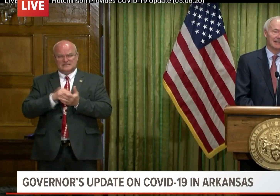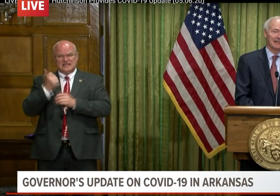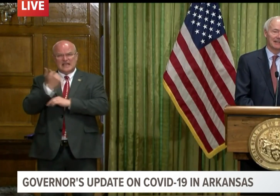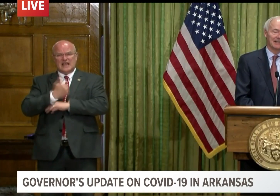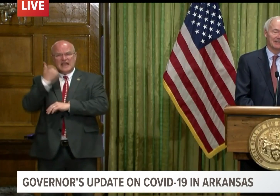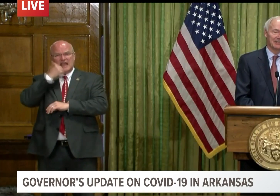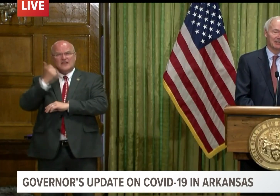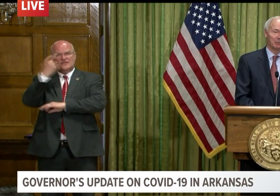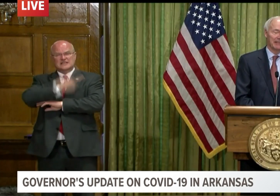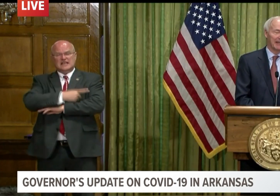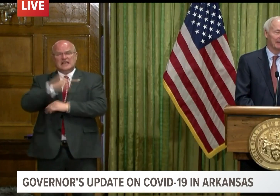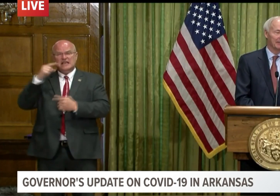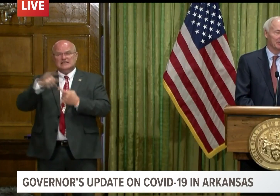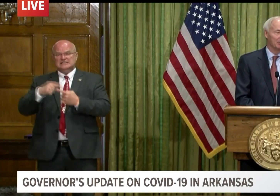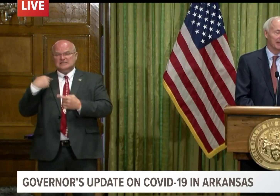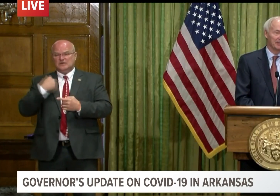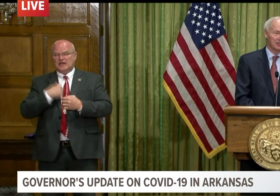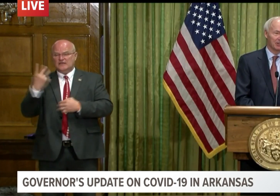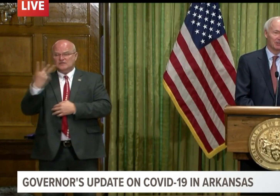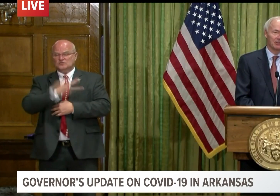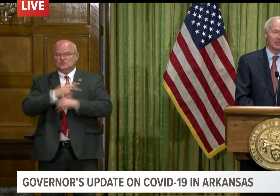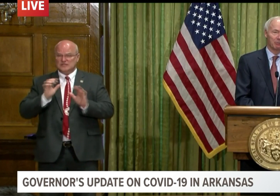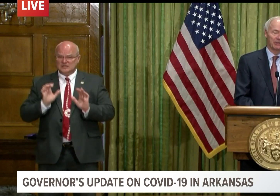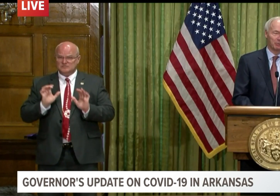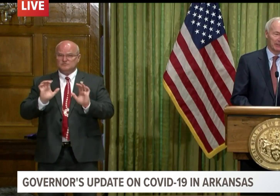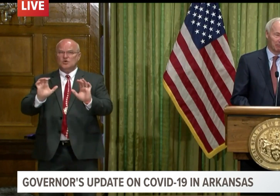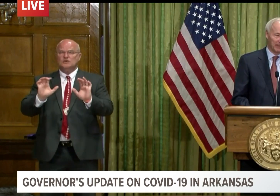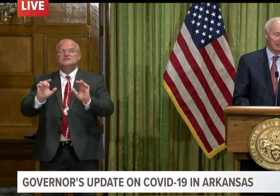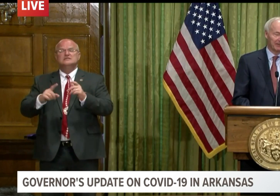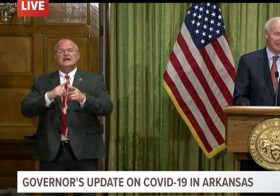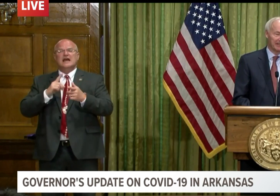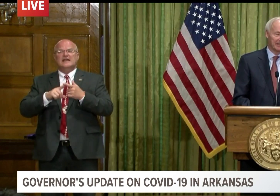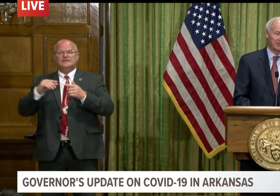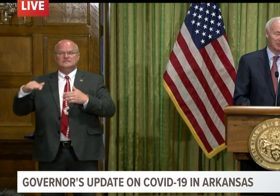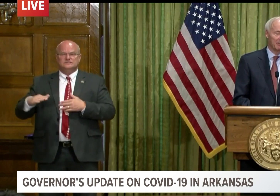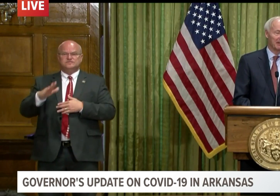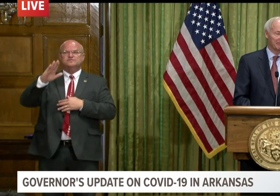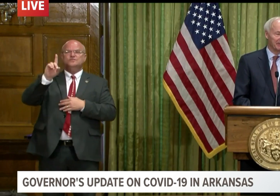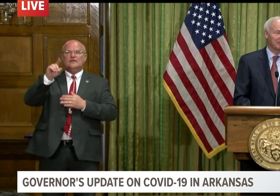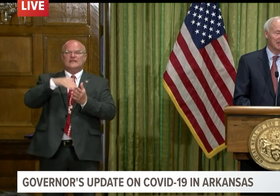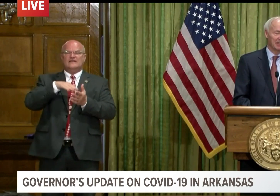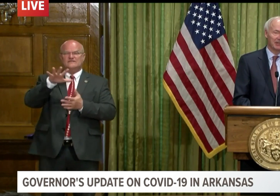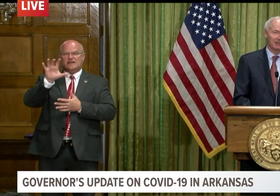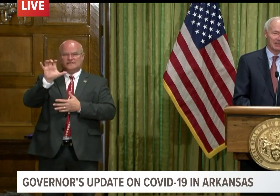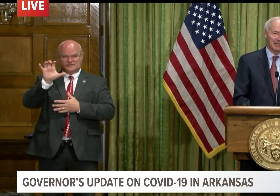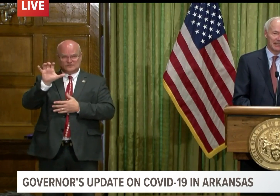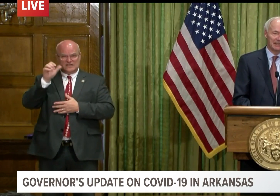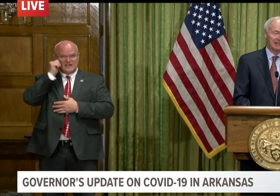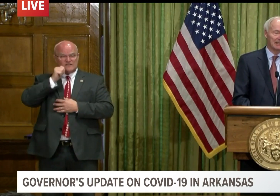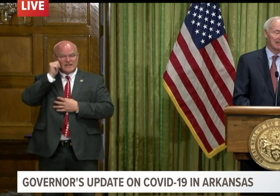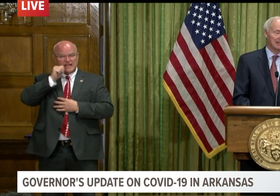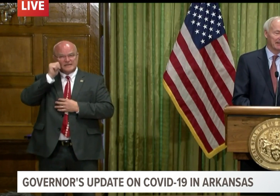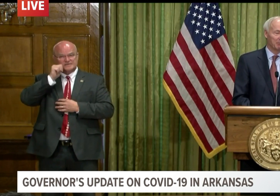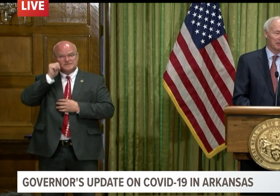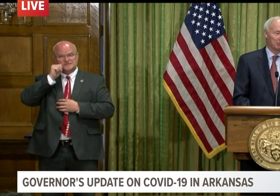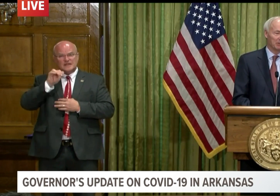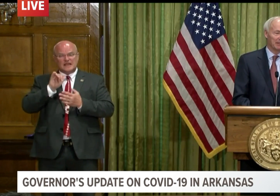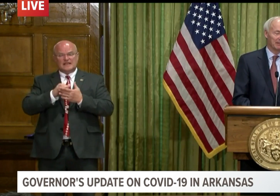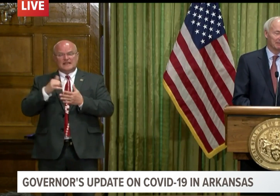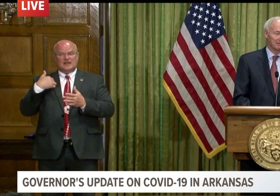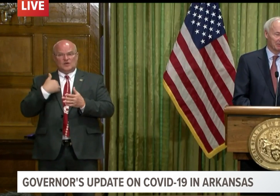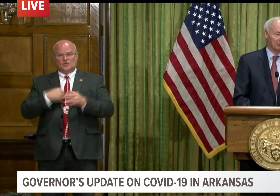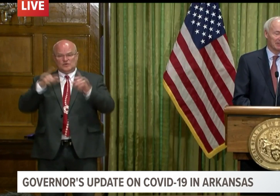day until we had the 2-day surge, in which we elevated it to about 1,500 a day that